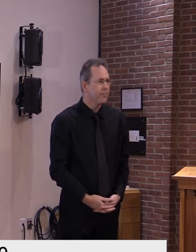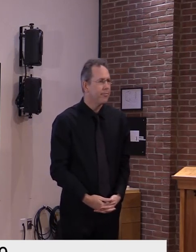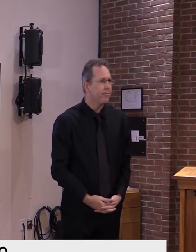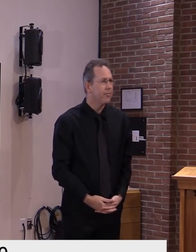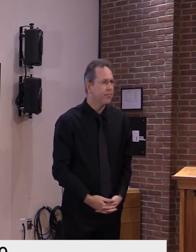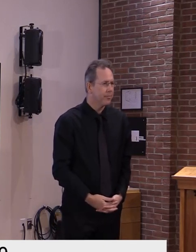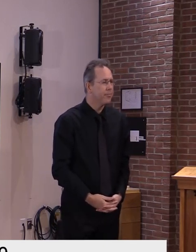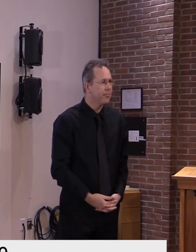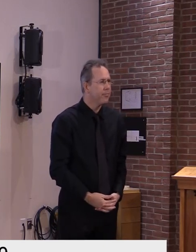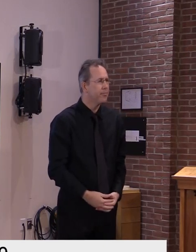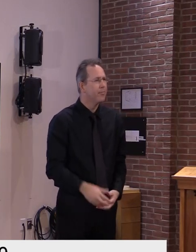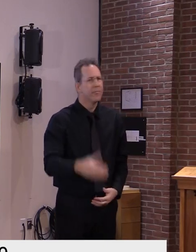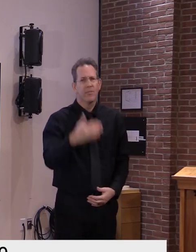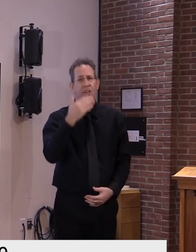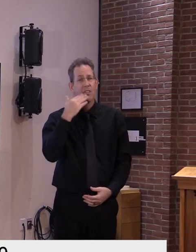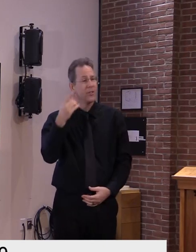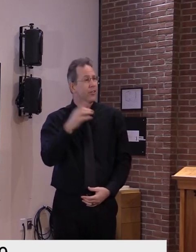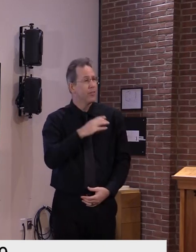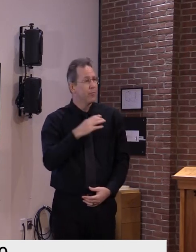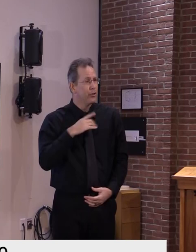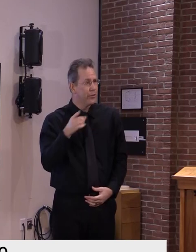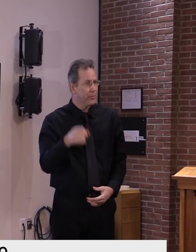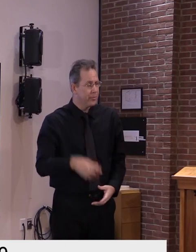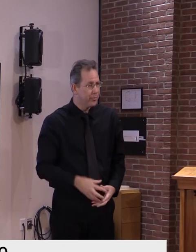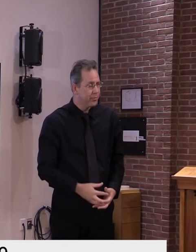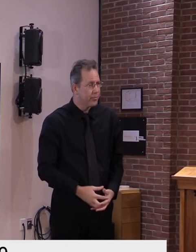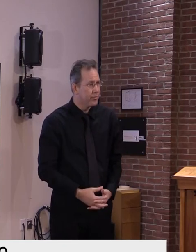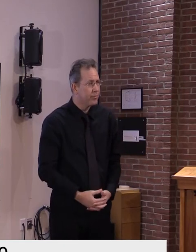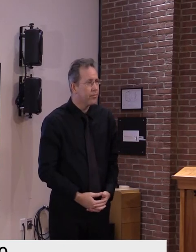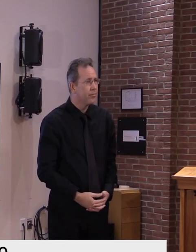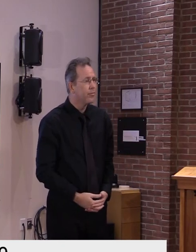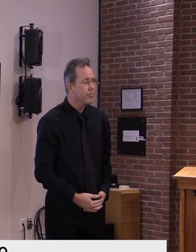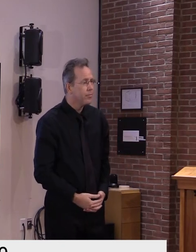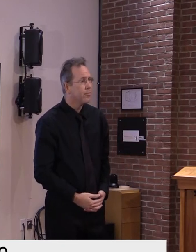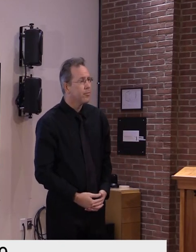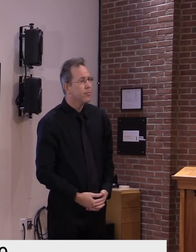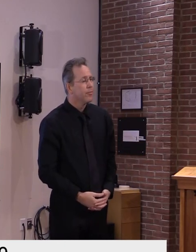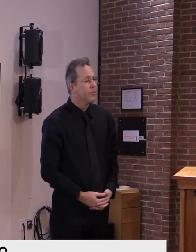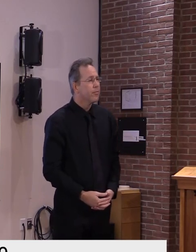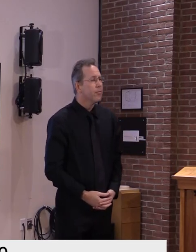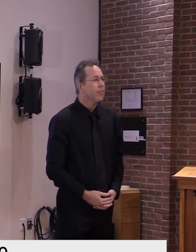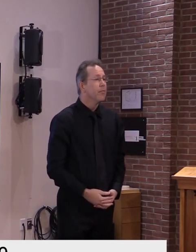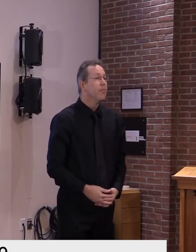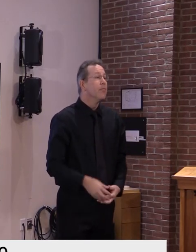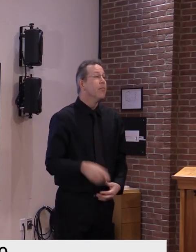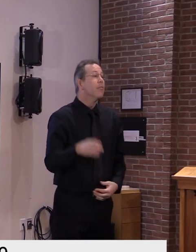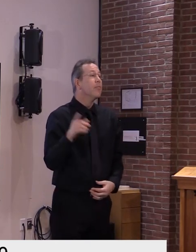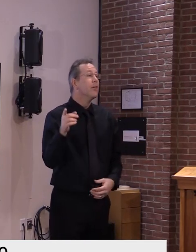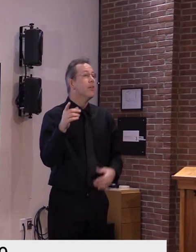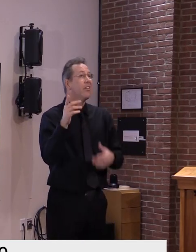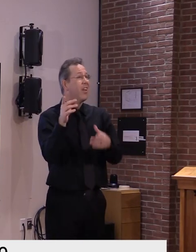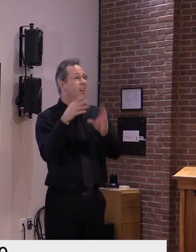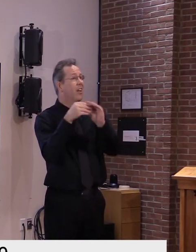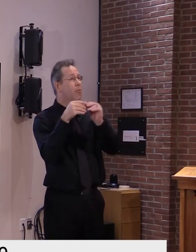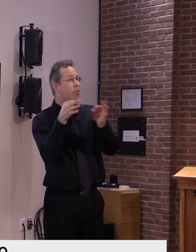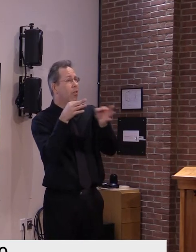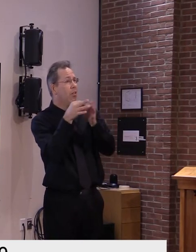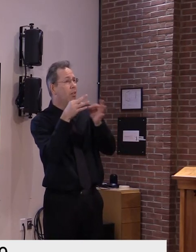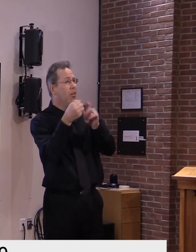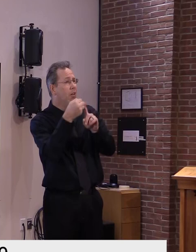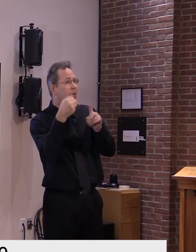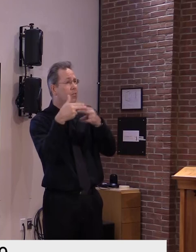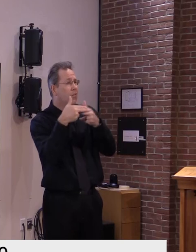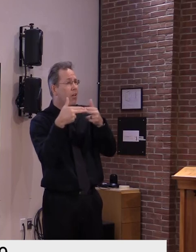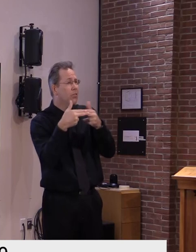Thank you, Commissioner Pichek. To add to the grim statistics, I believe if you calculate a national